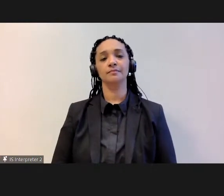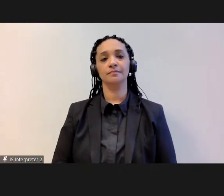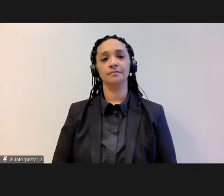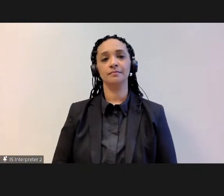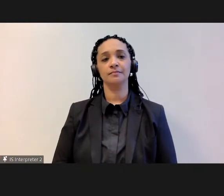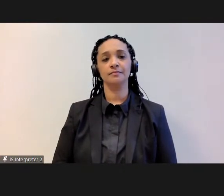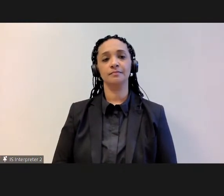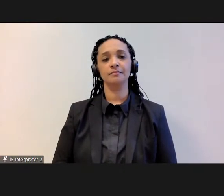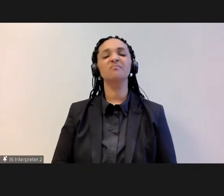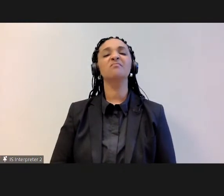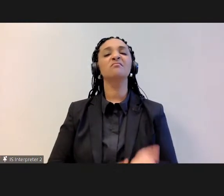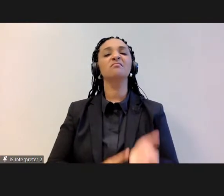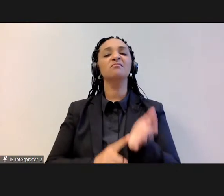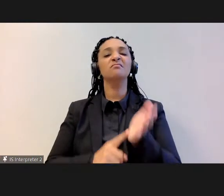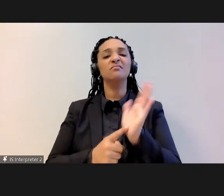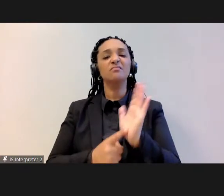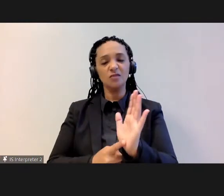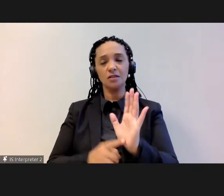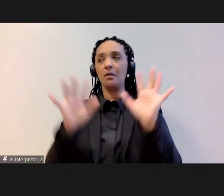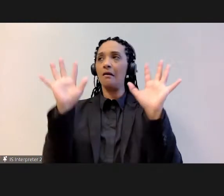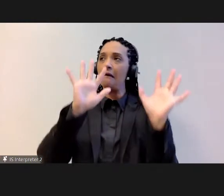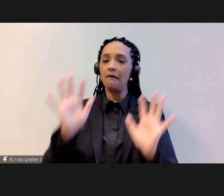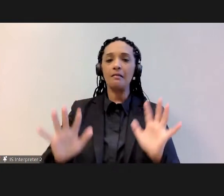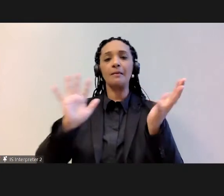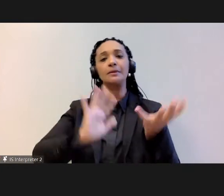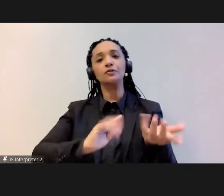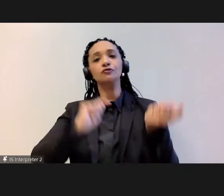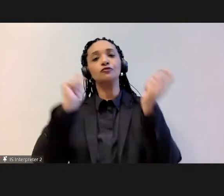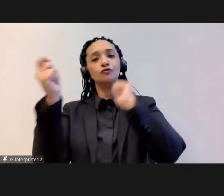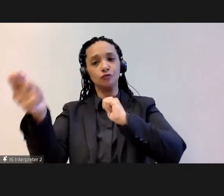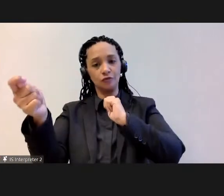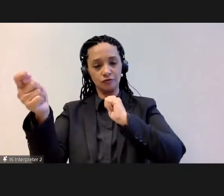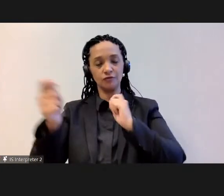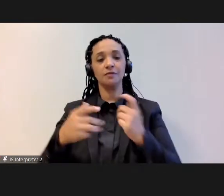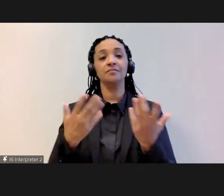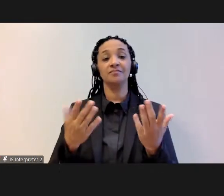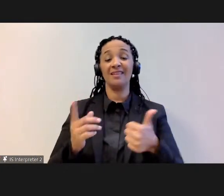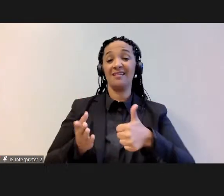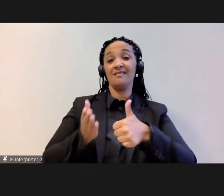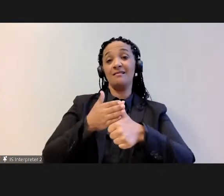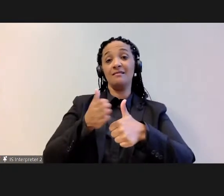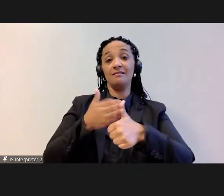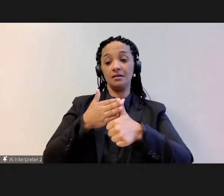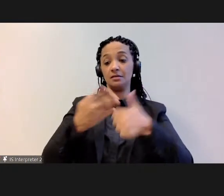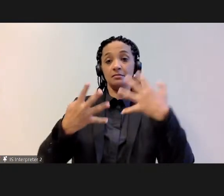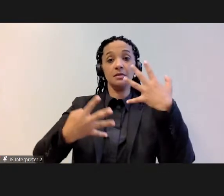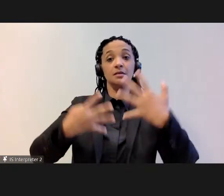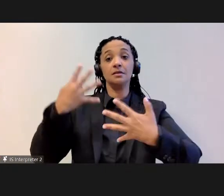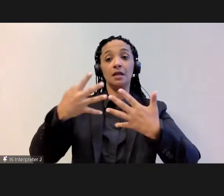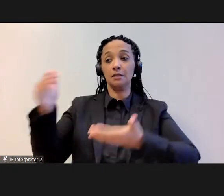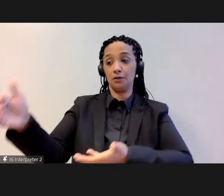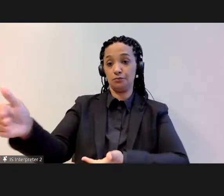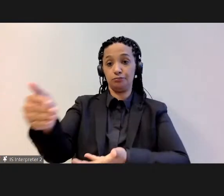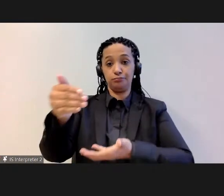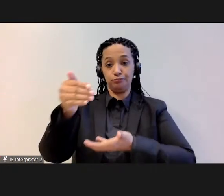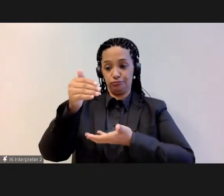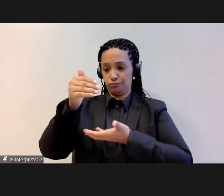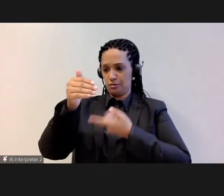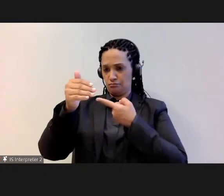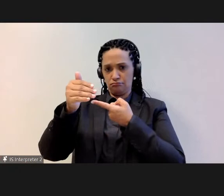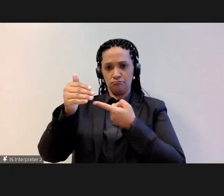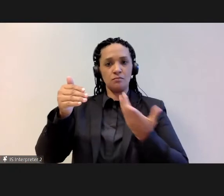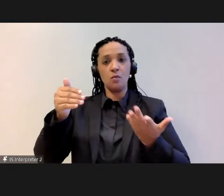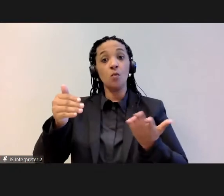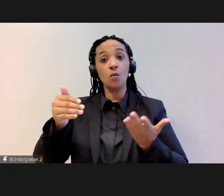also climate change trends and etc. The first source of data that will allow you to make